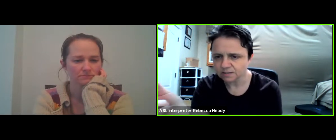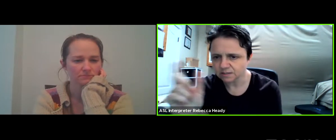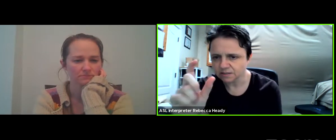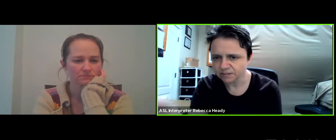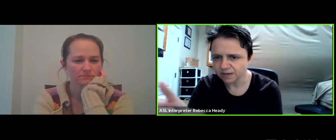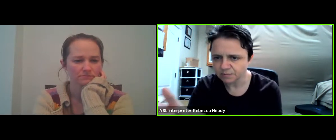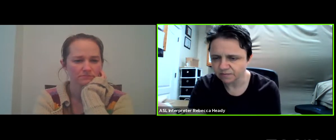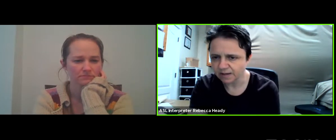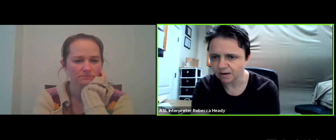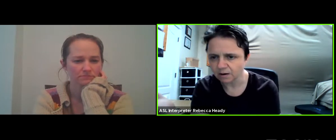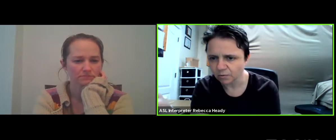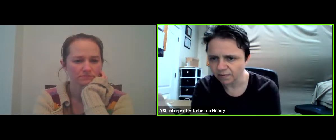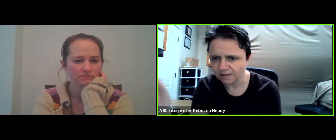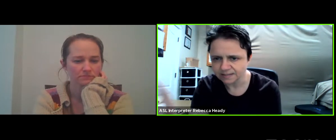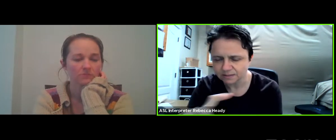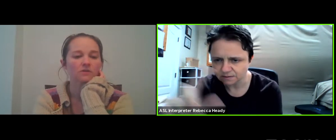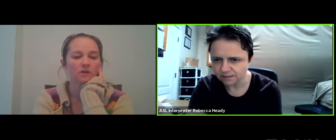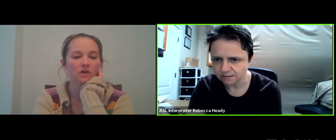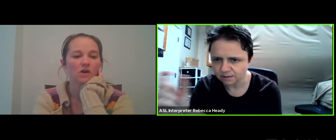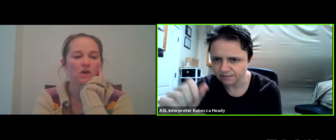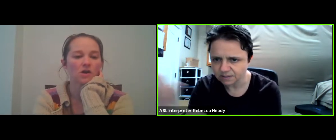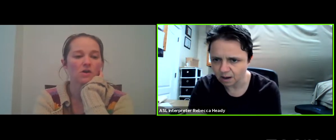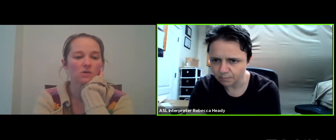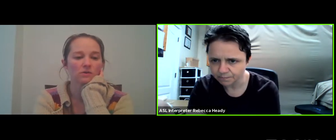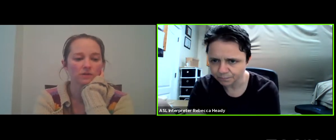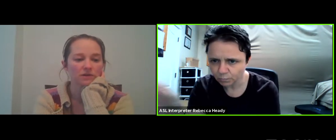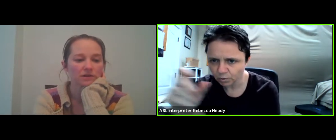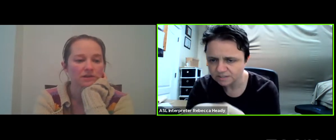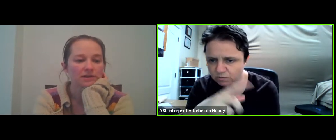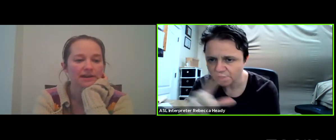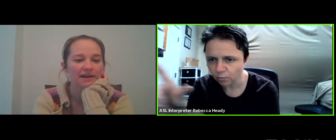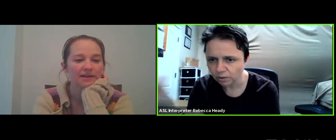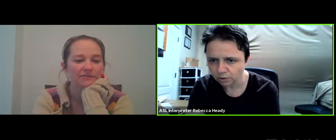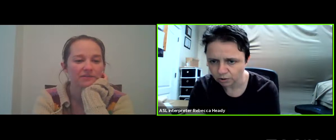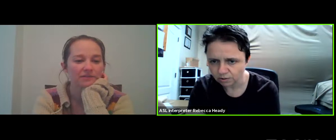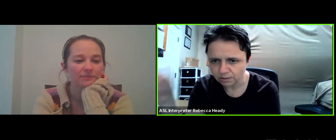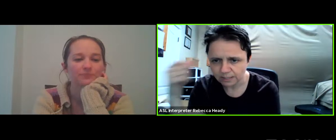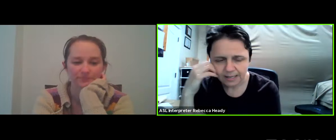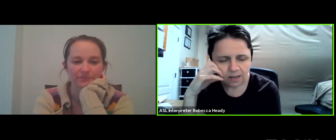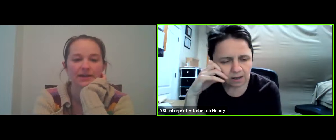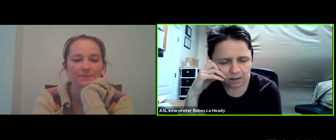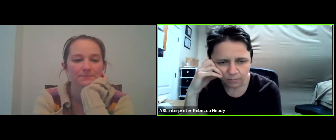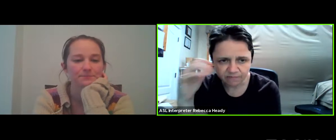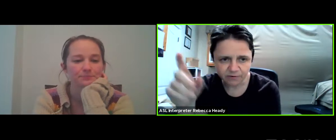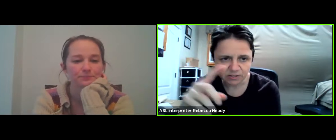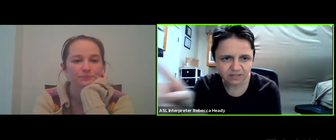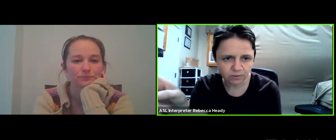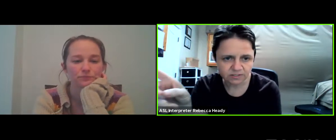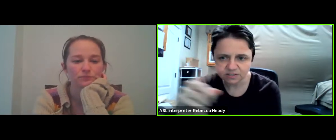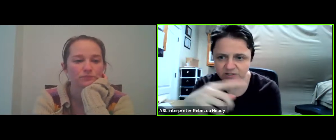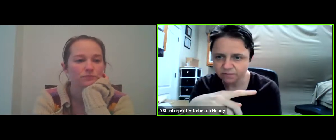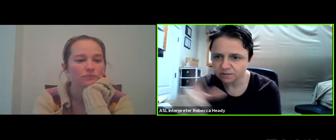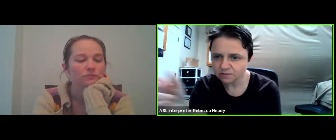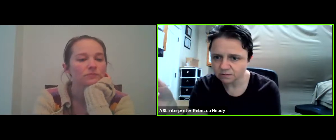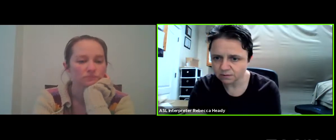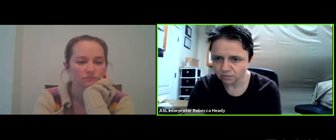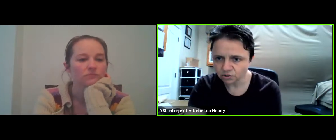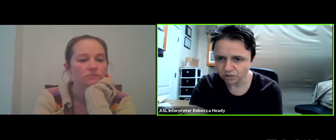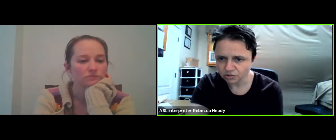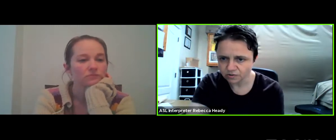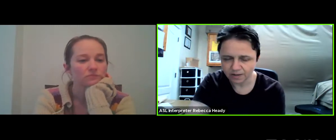thing when it says the different types of, are you on the lesson at the top, Oh, where it says what you will learn? yeah. The first thing where it says